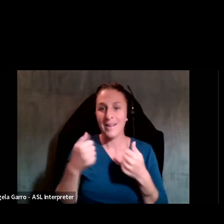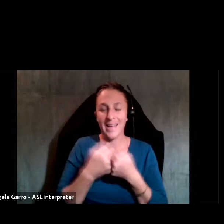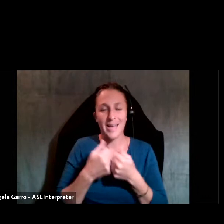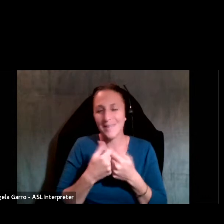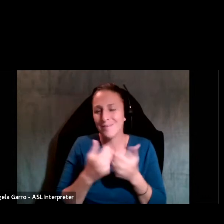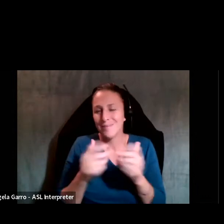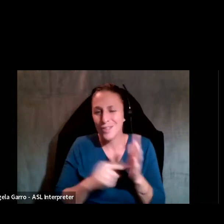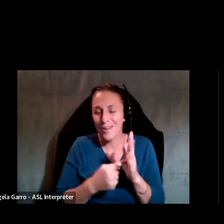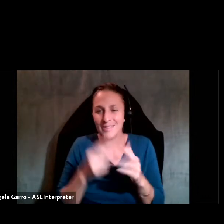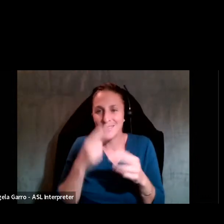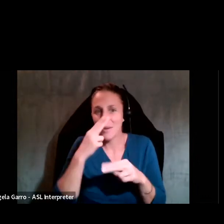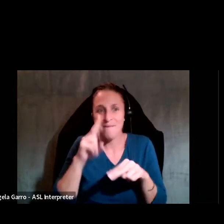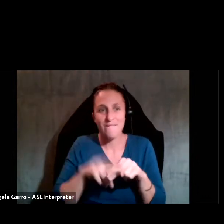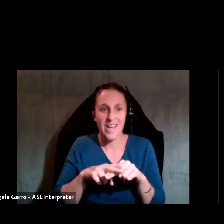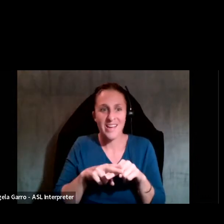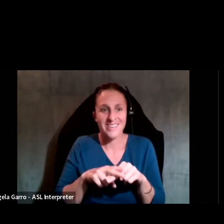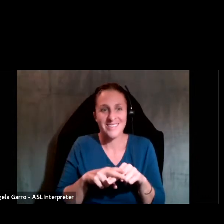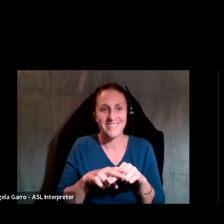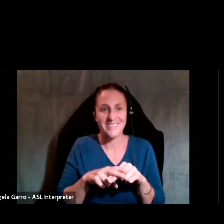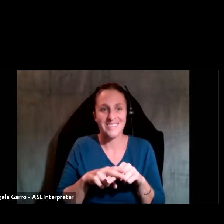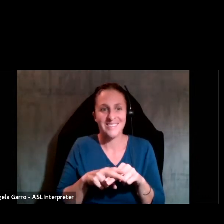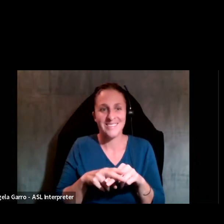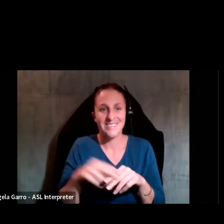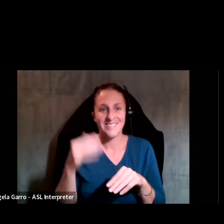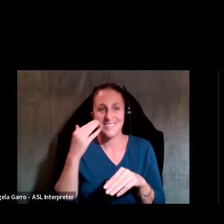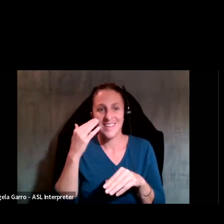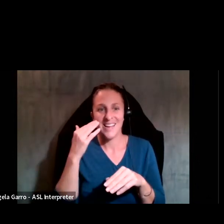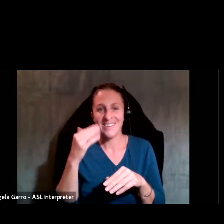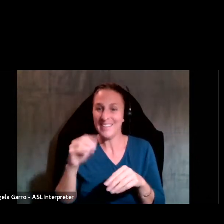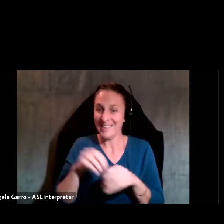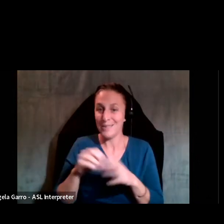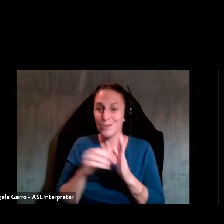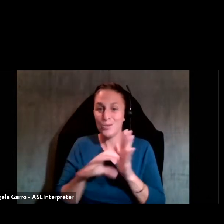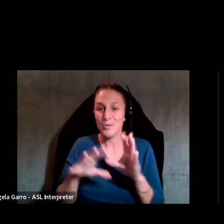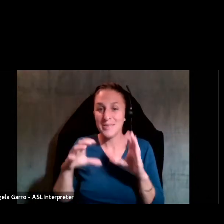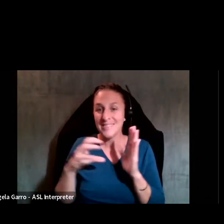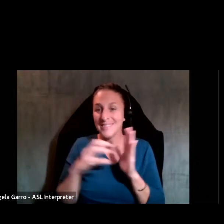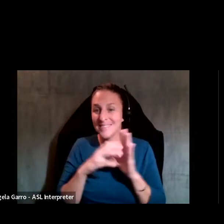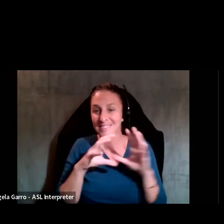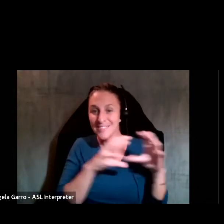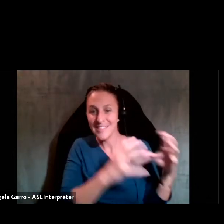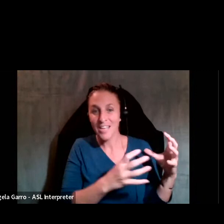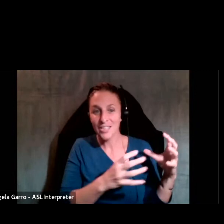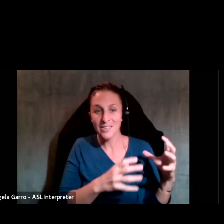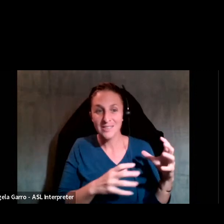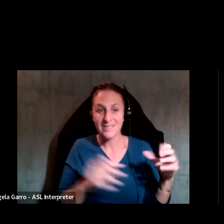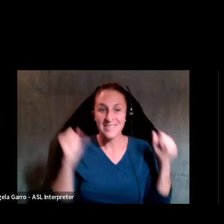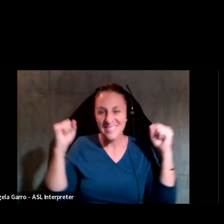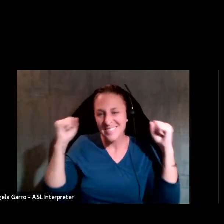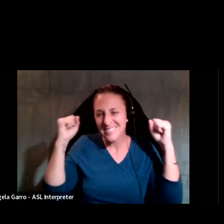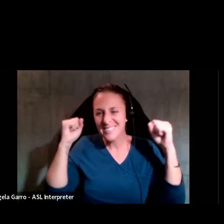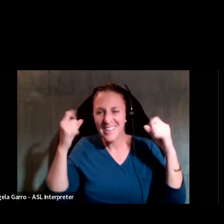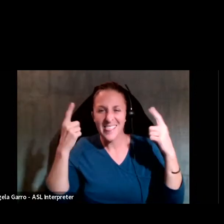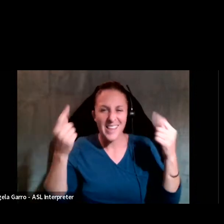Just kind of, in the student section and like, let's go school.